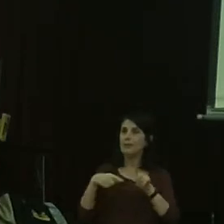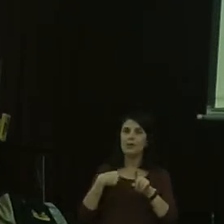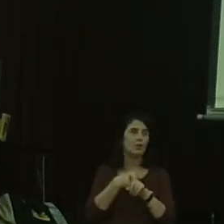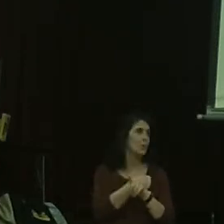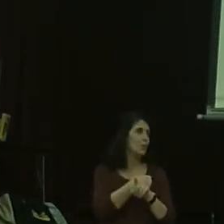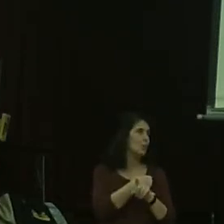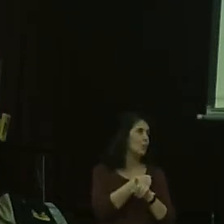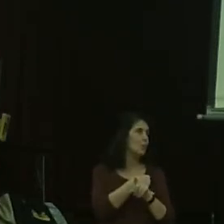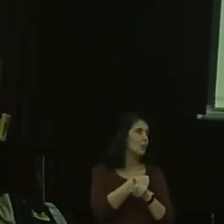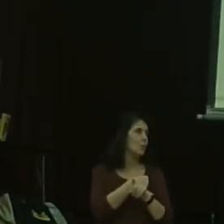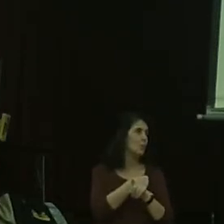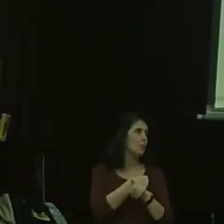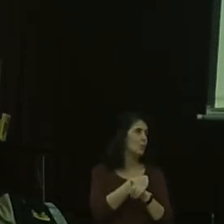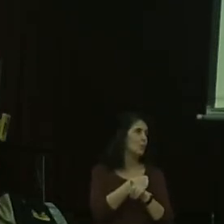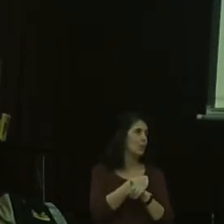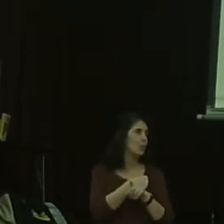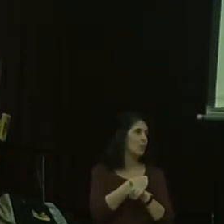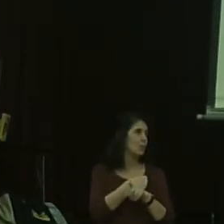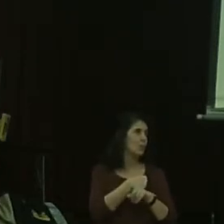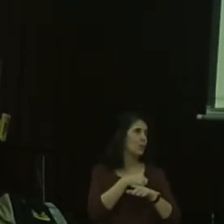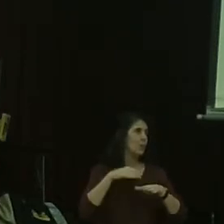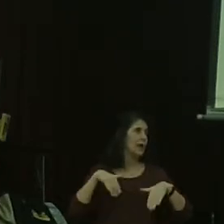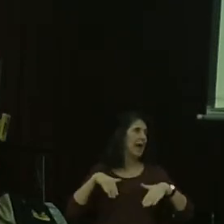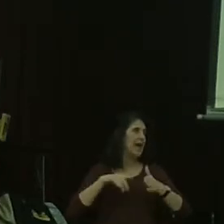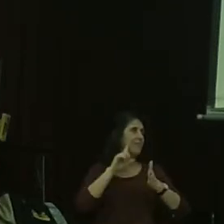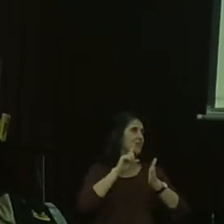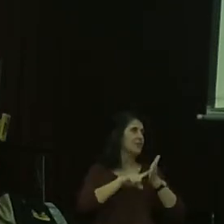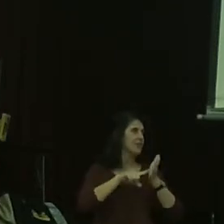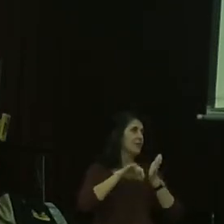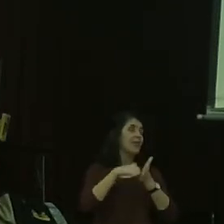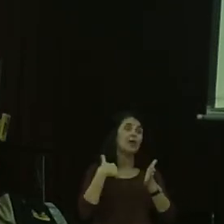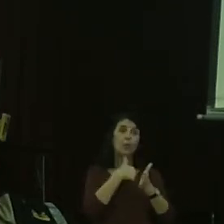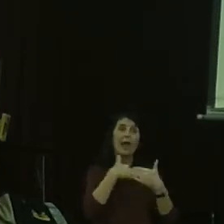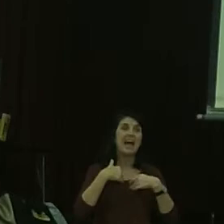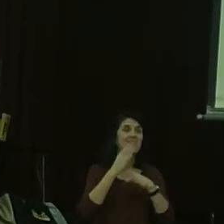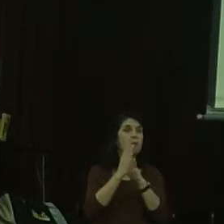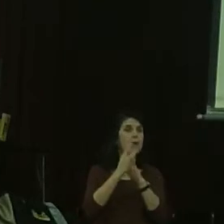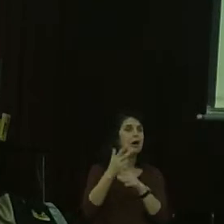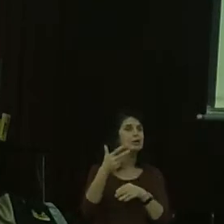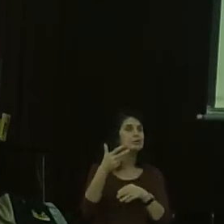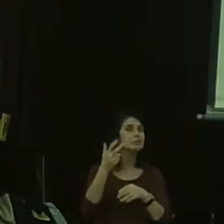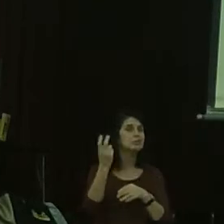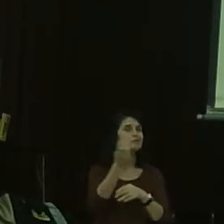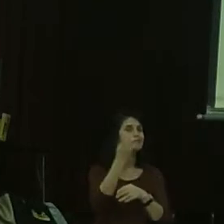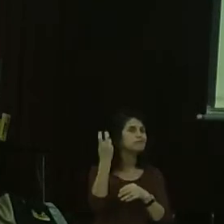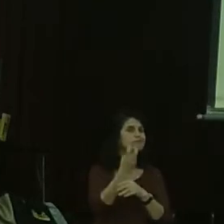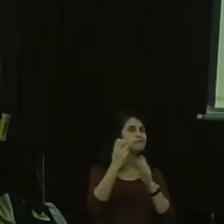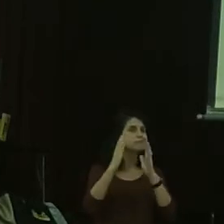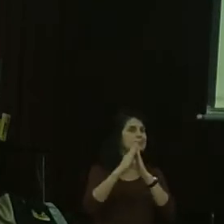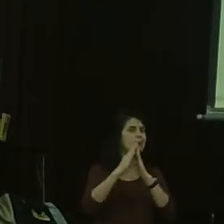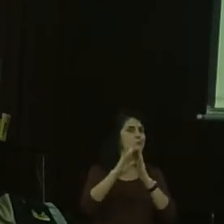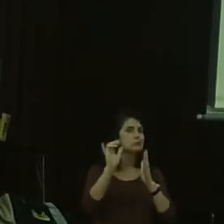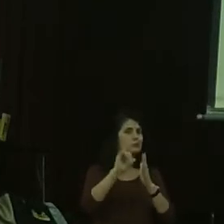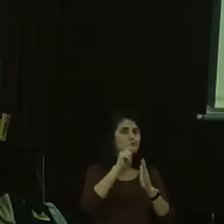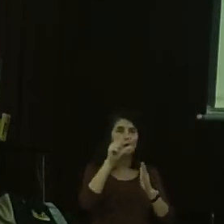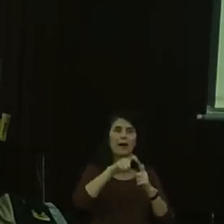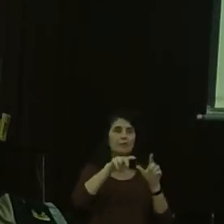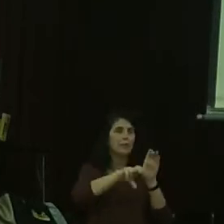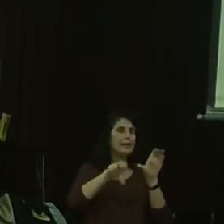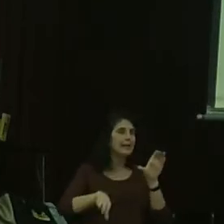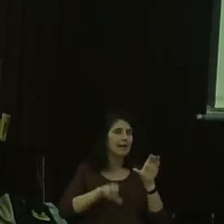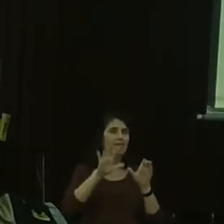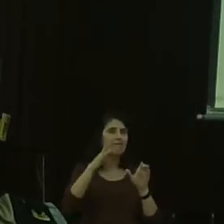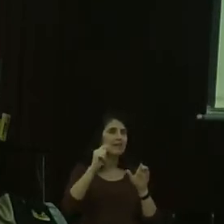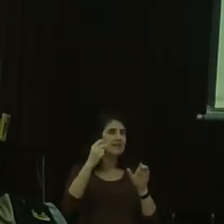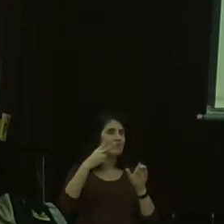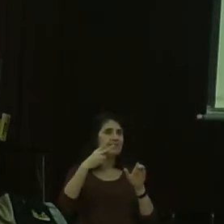keep trying to enhance. And we do have a circulator for downtown too now, so you don't have to get off at Fifth Street